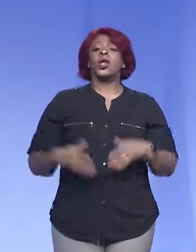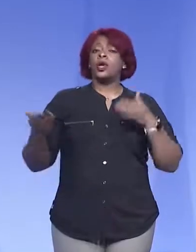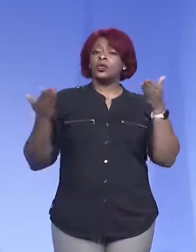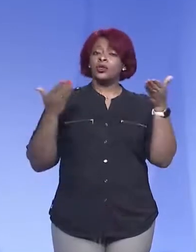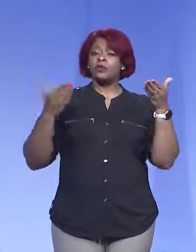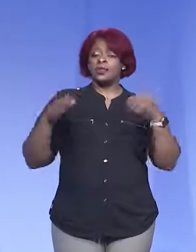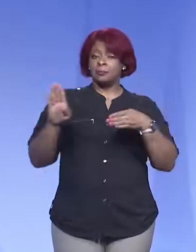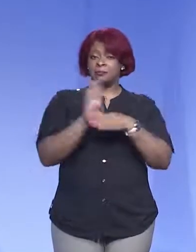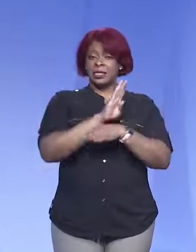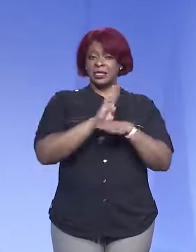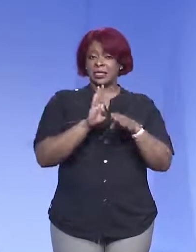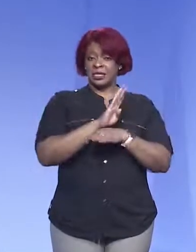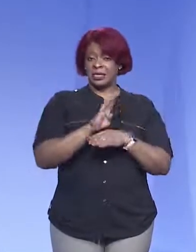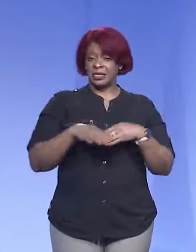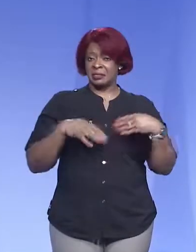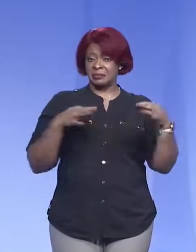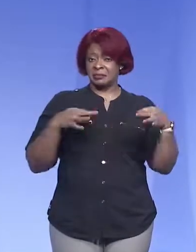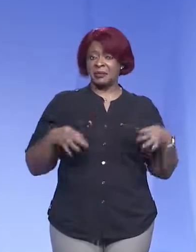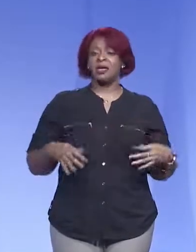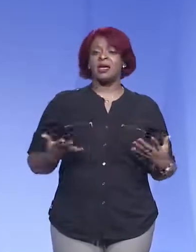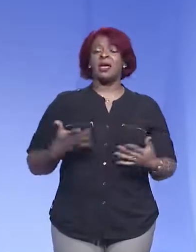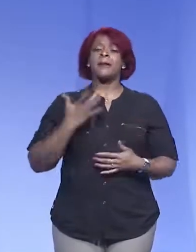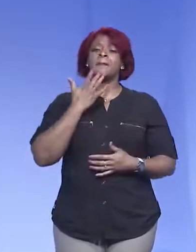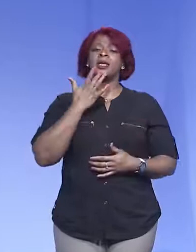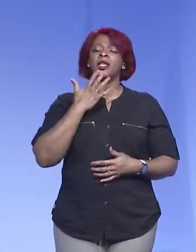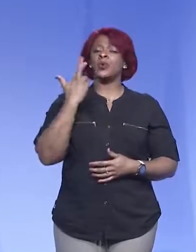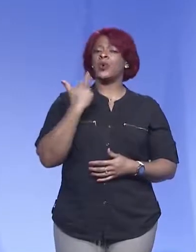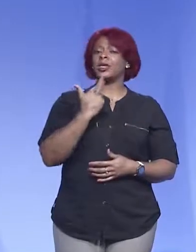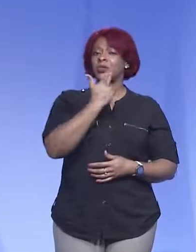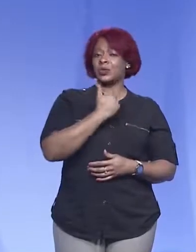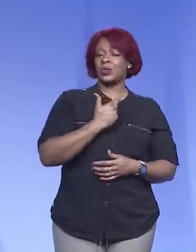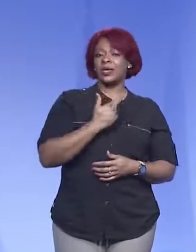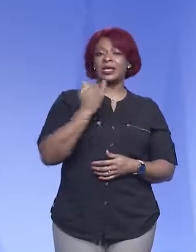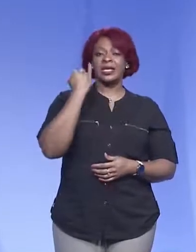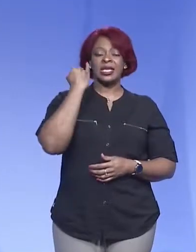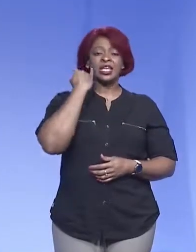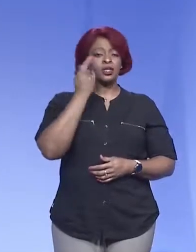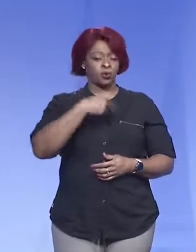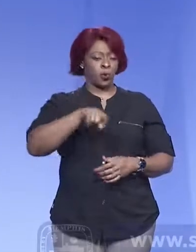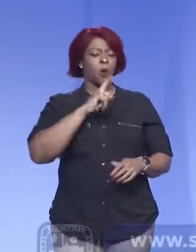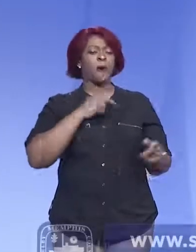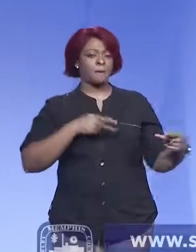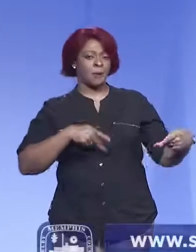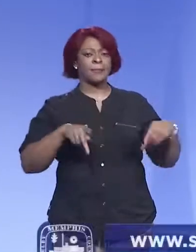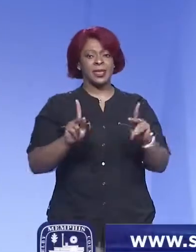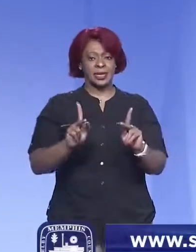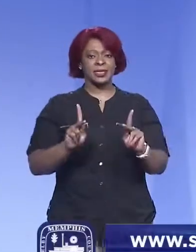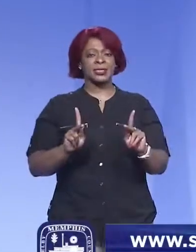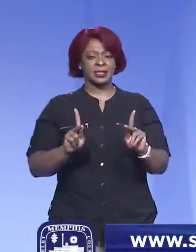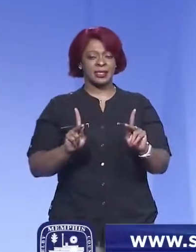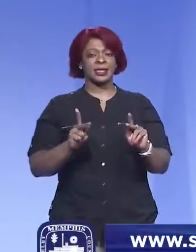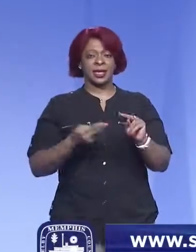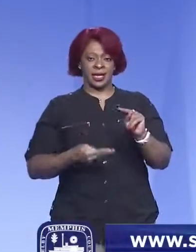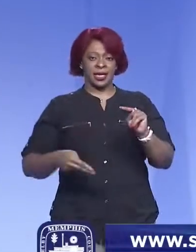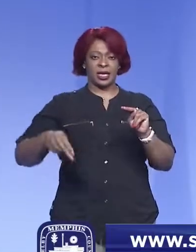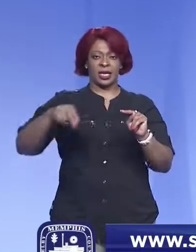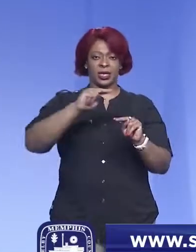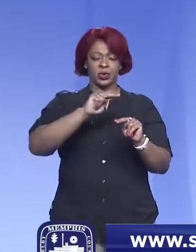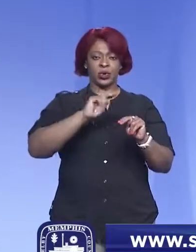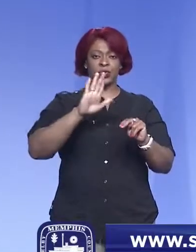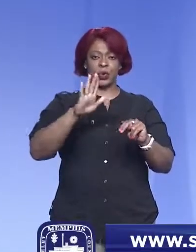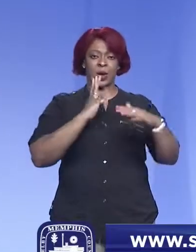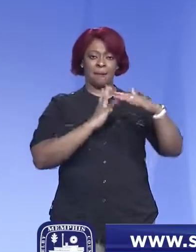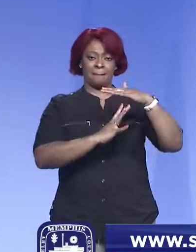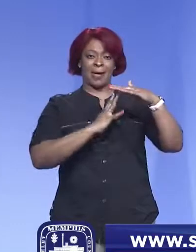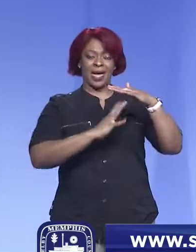and businesses, particularly the restaurants, you are permitted to increase your